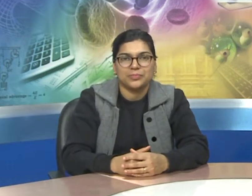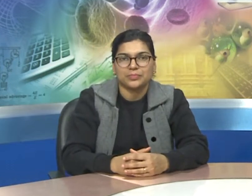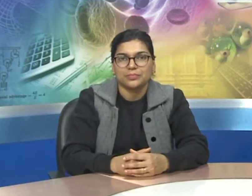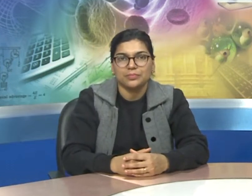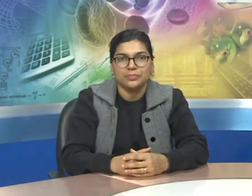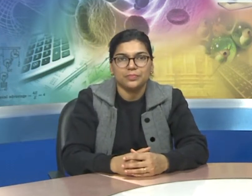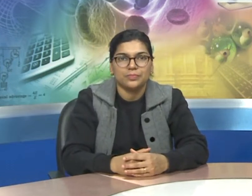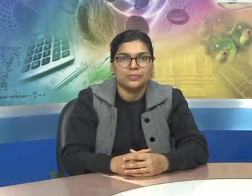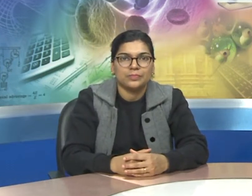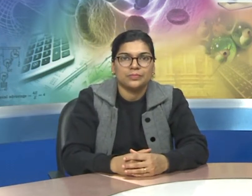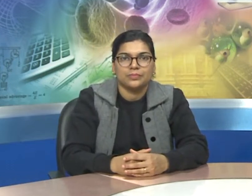and understand them.